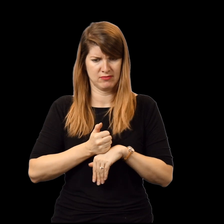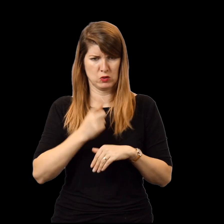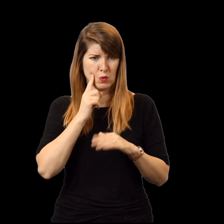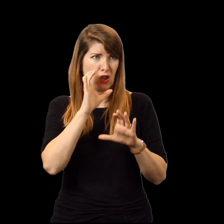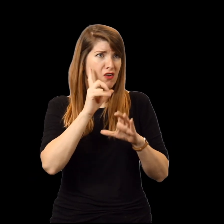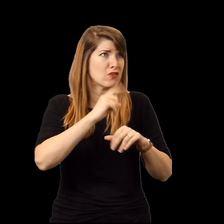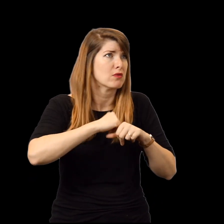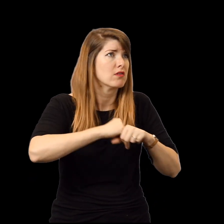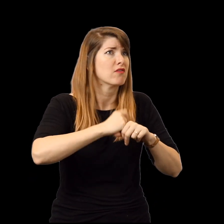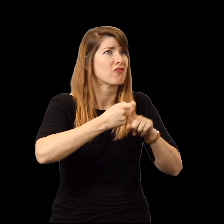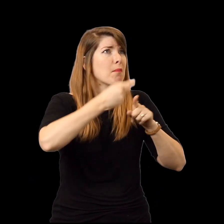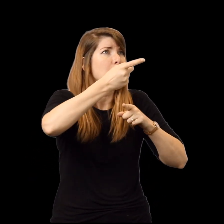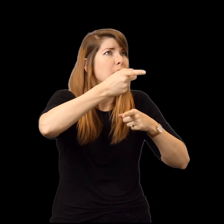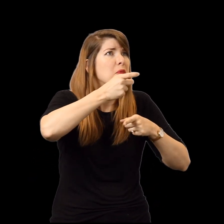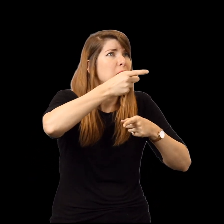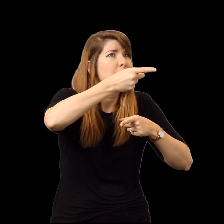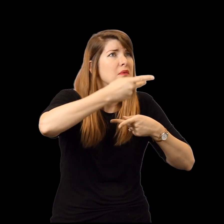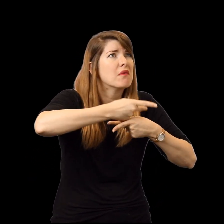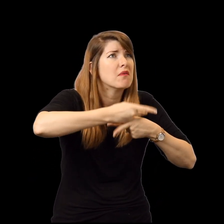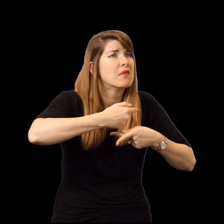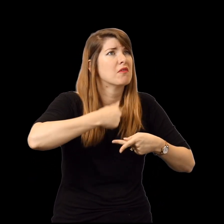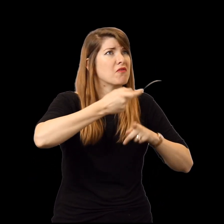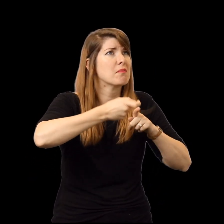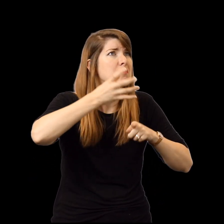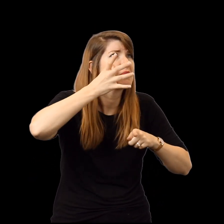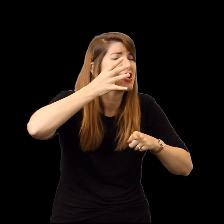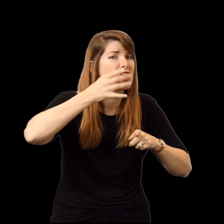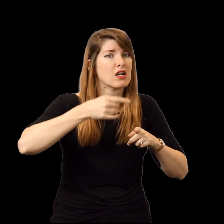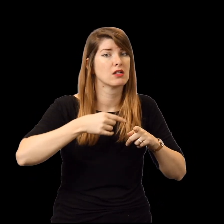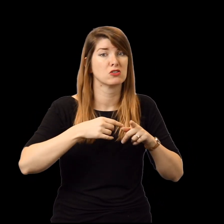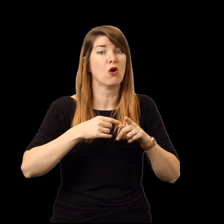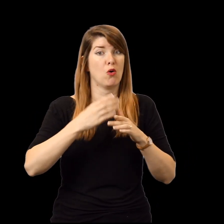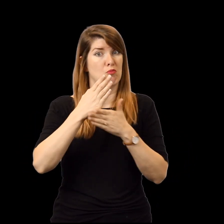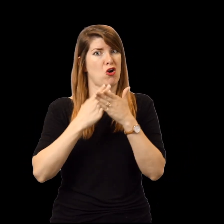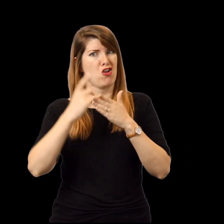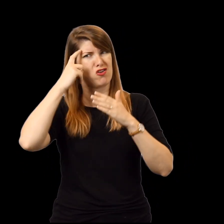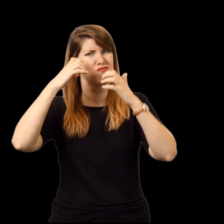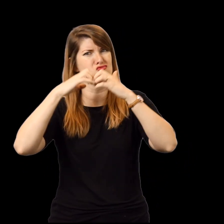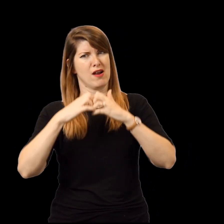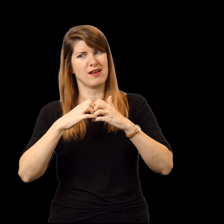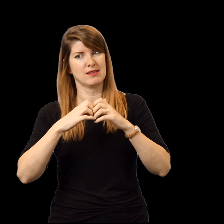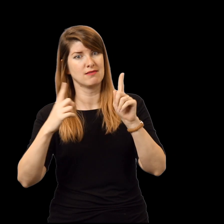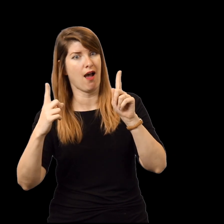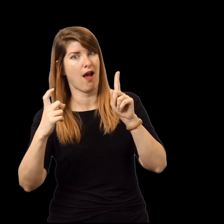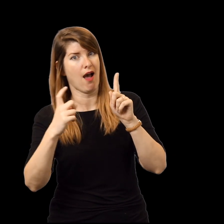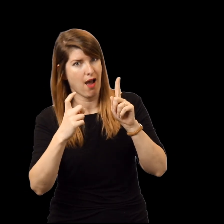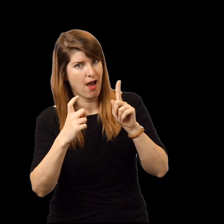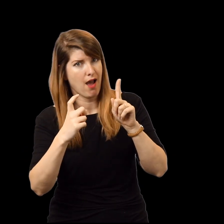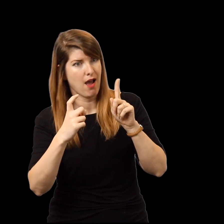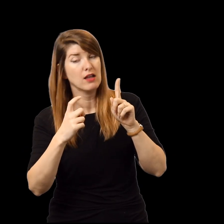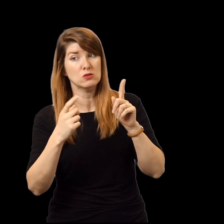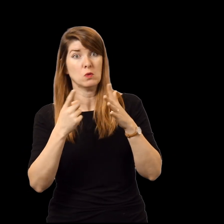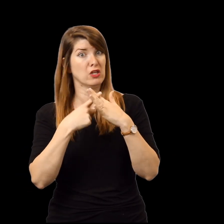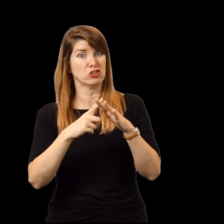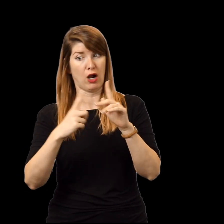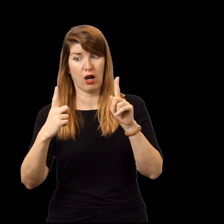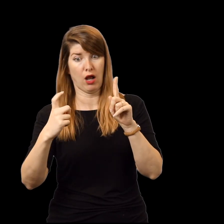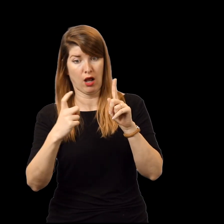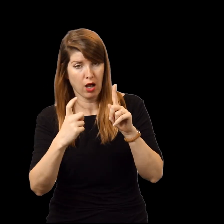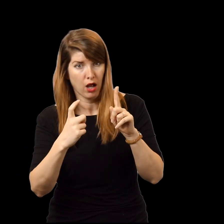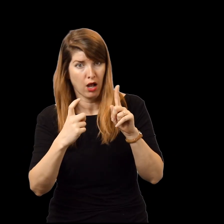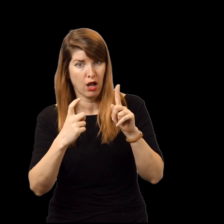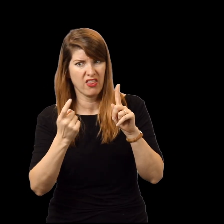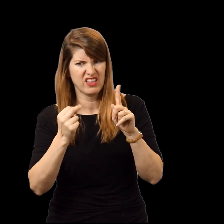to seek protection from the caregiver, from the parent. So a part of their brain says, go towards, and they